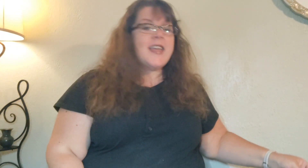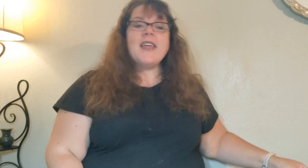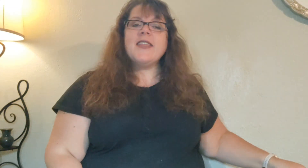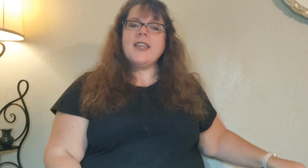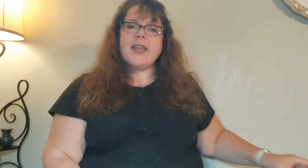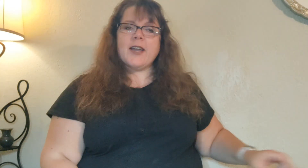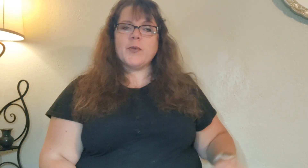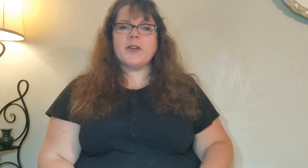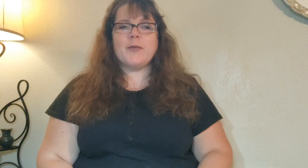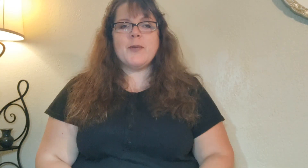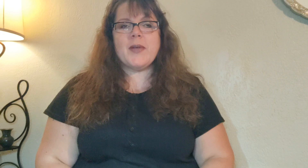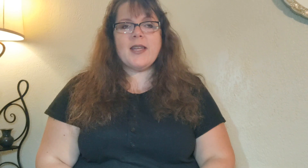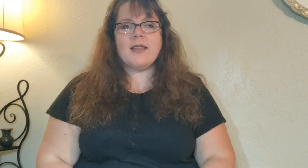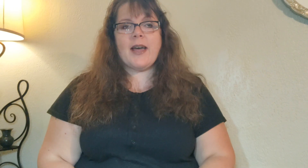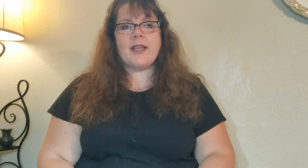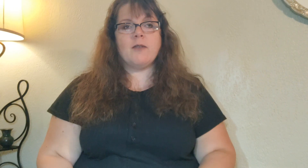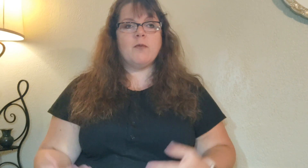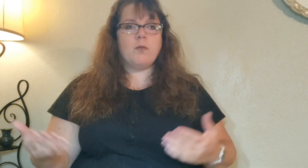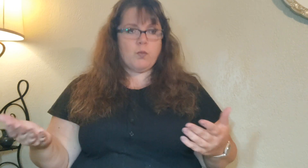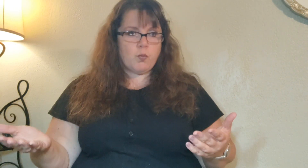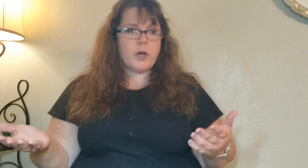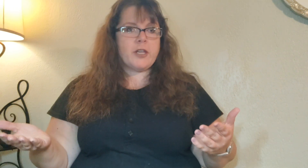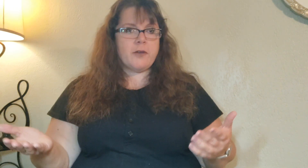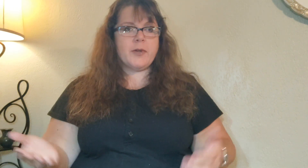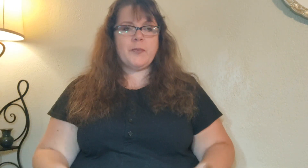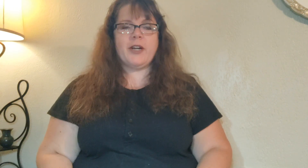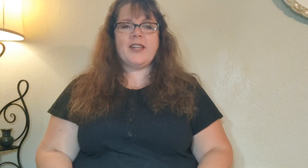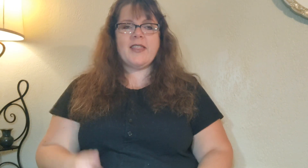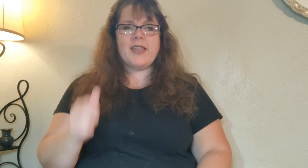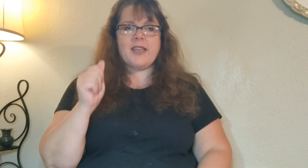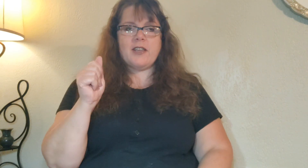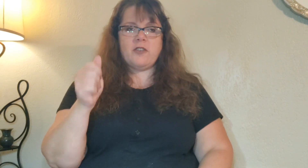And then hammer would be like what you would probably think.